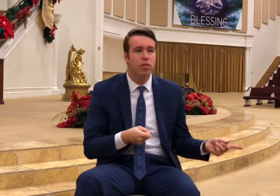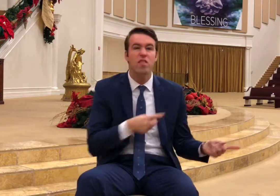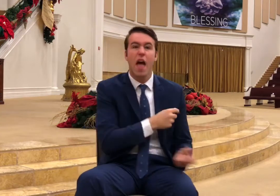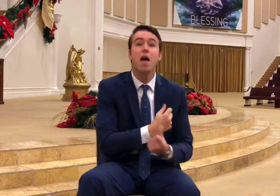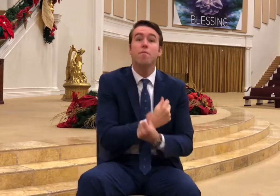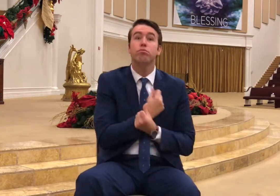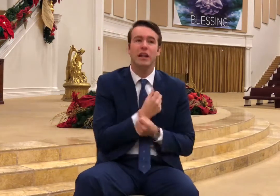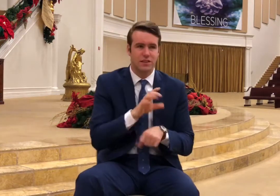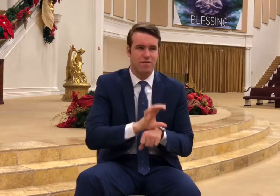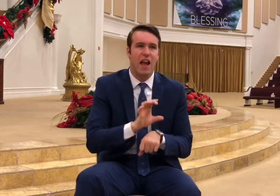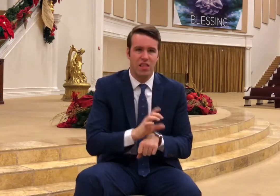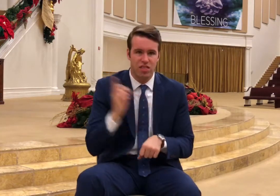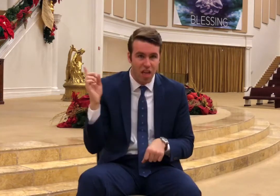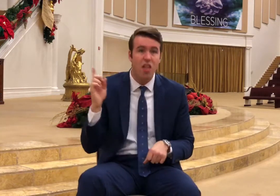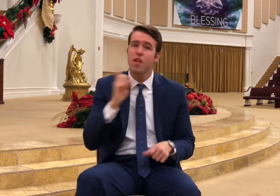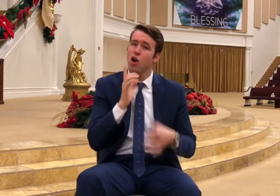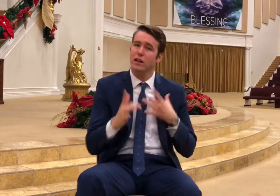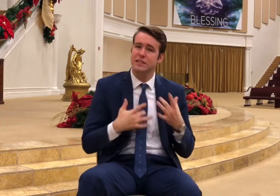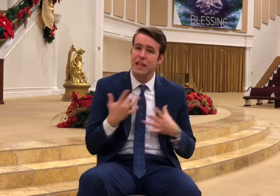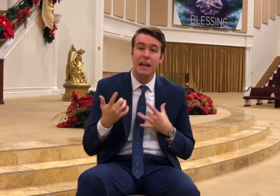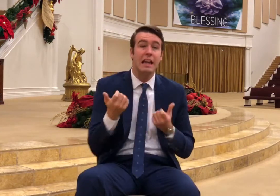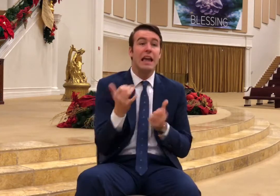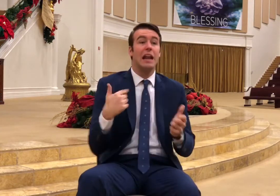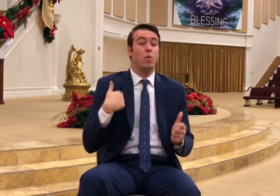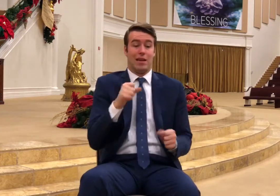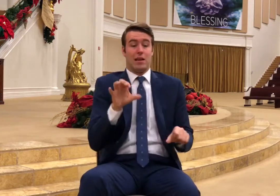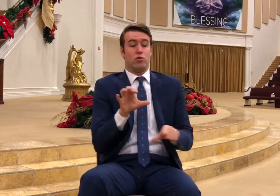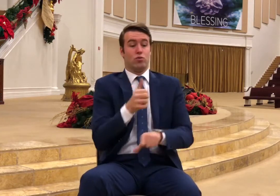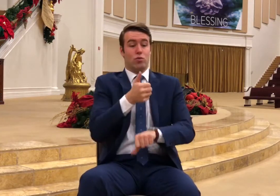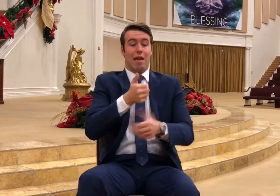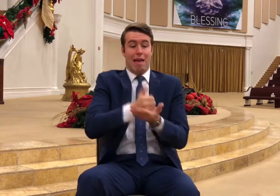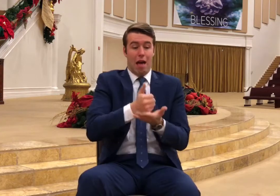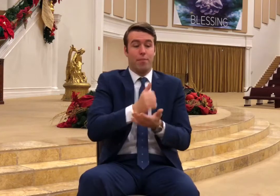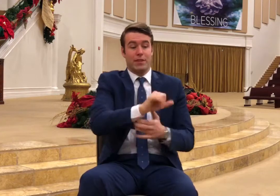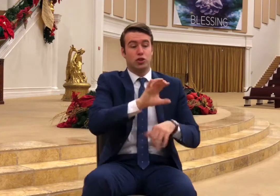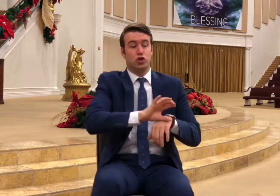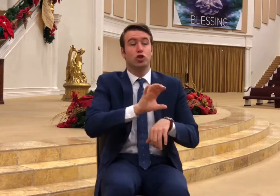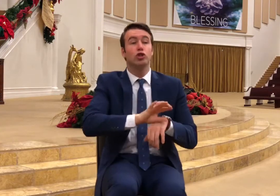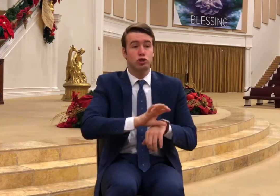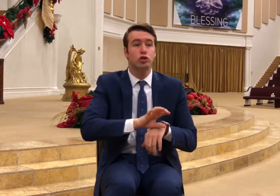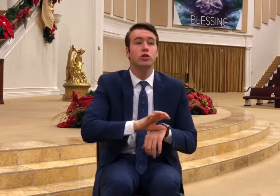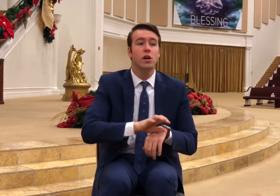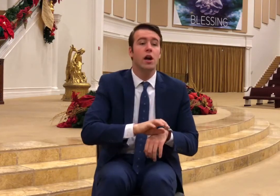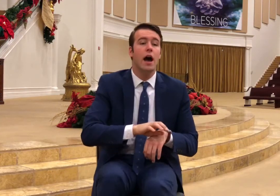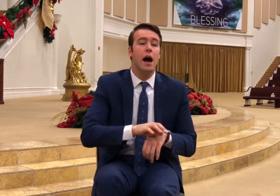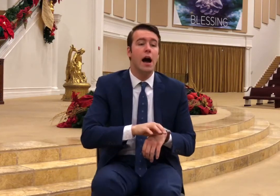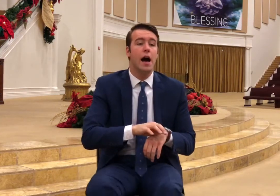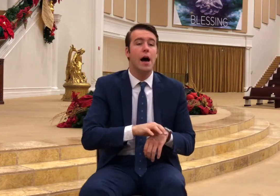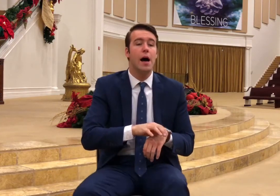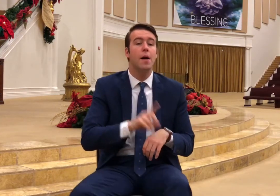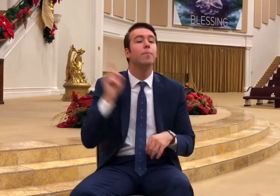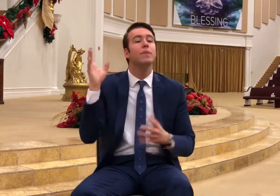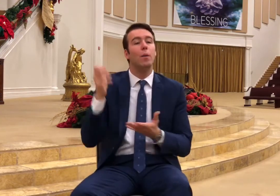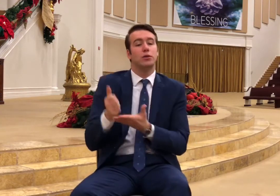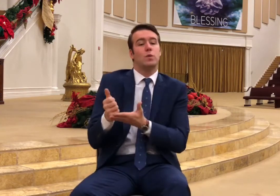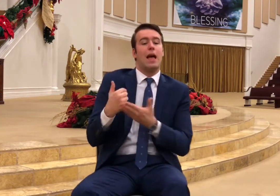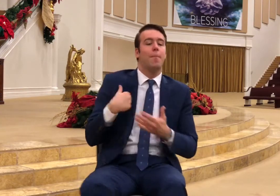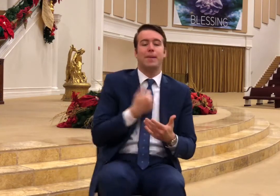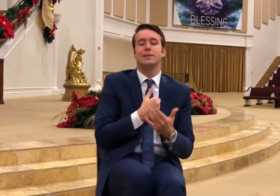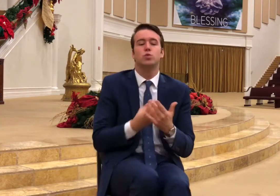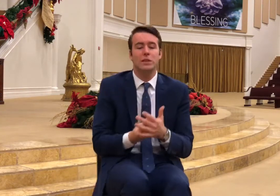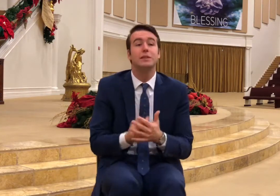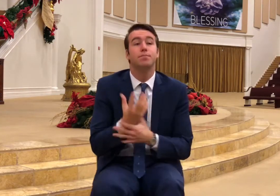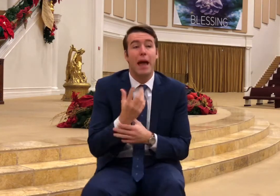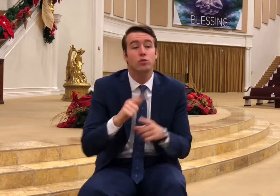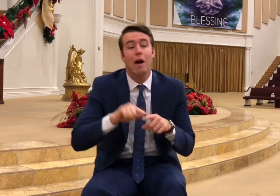faith. And they are excited. Anything that we can do to help the church and the village is there. And we have they want to help us expand to